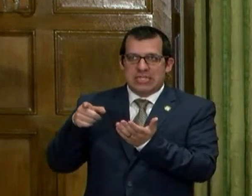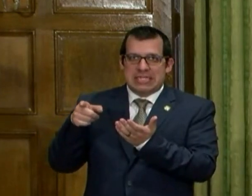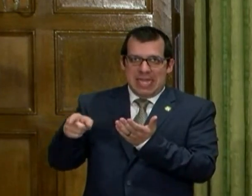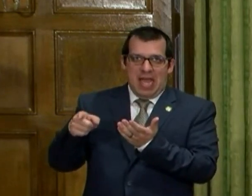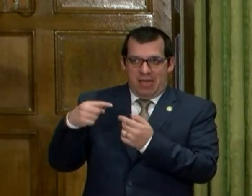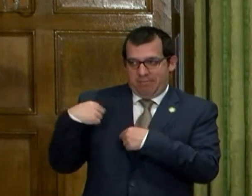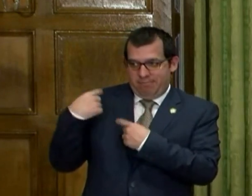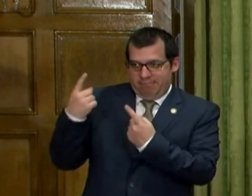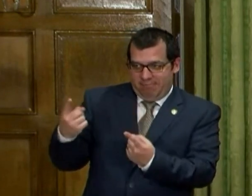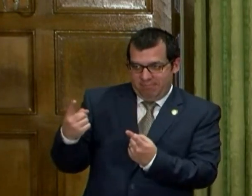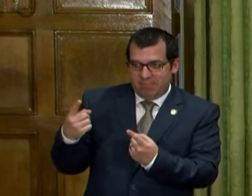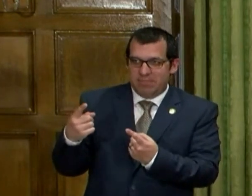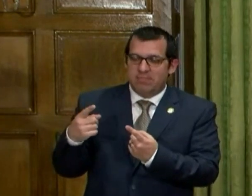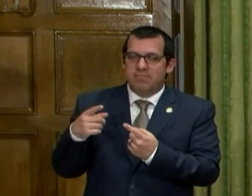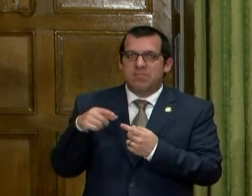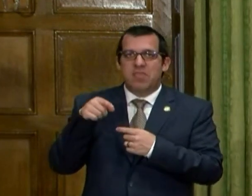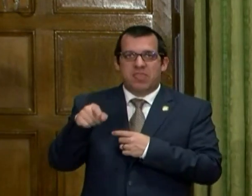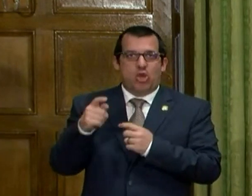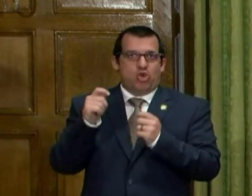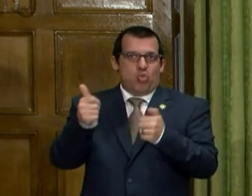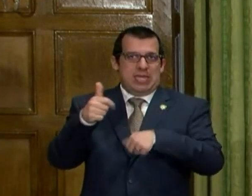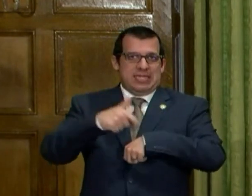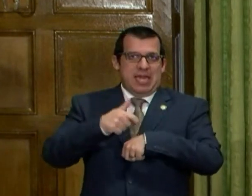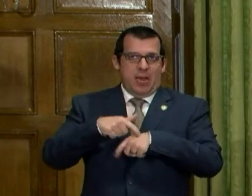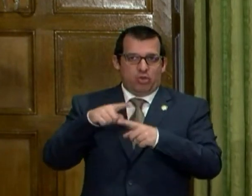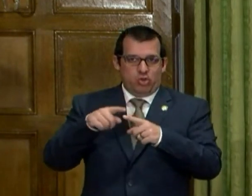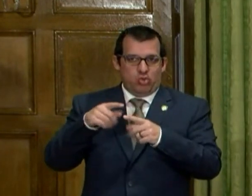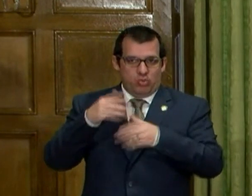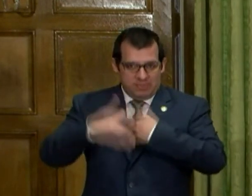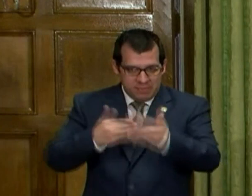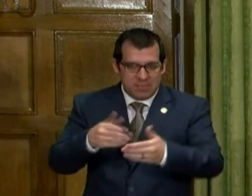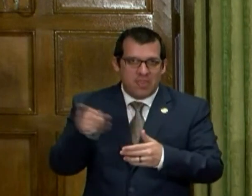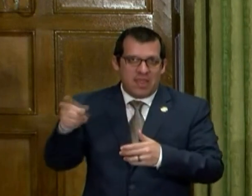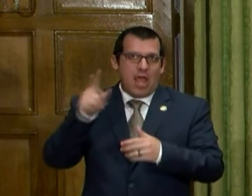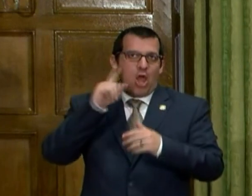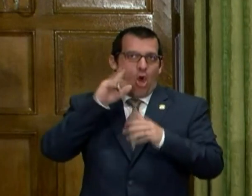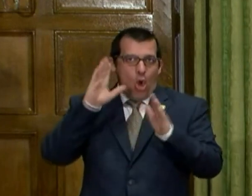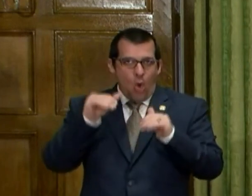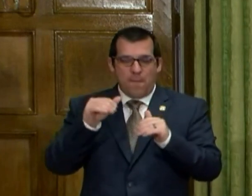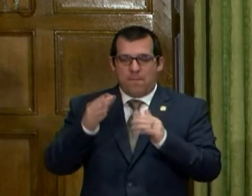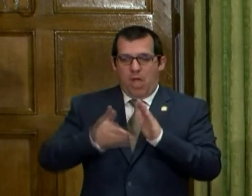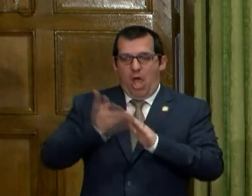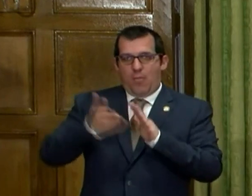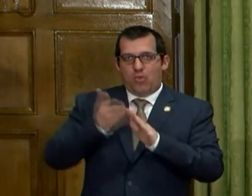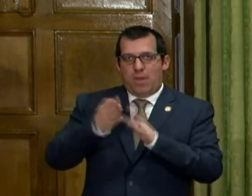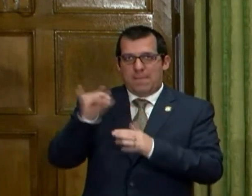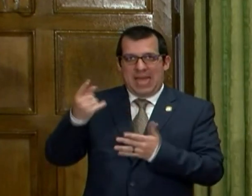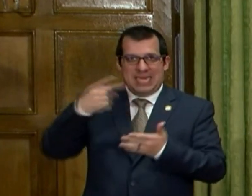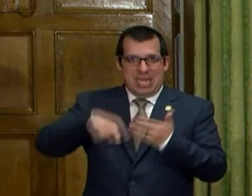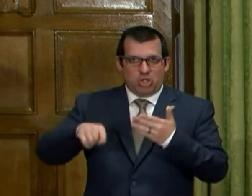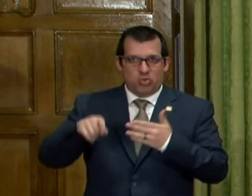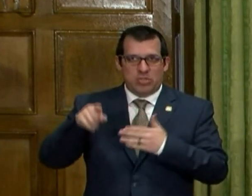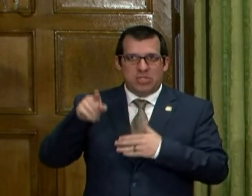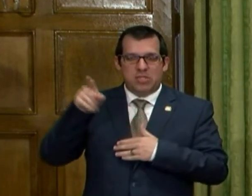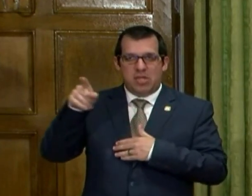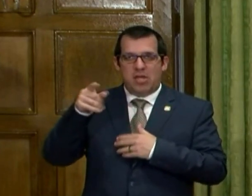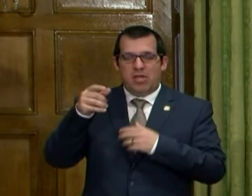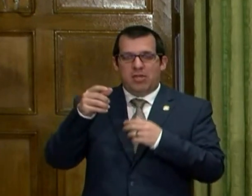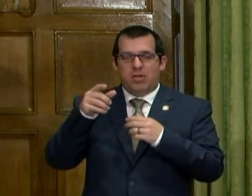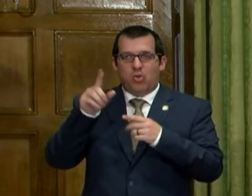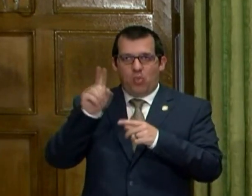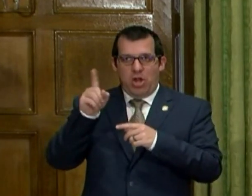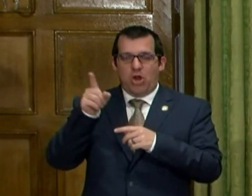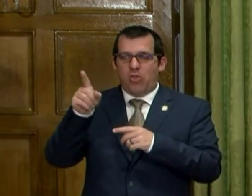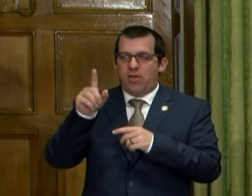some time, and this is a quick time frame to get it out, but they hope to be operational next week, where this is available